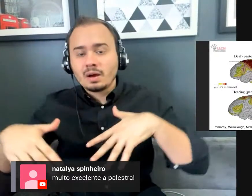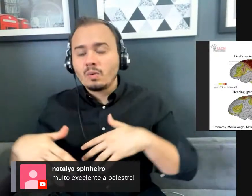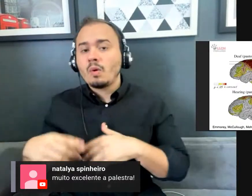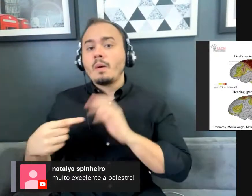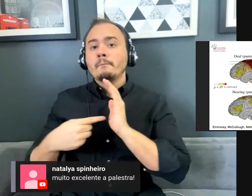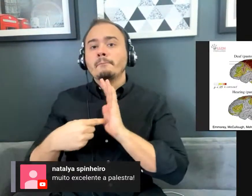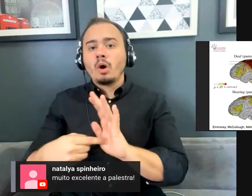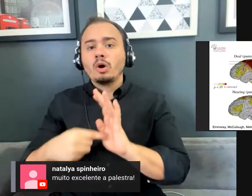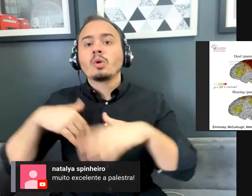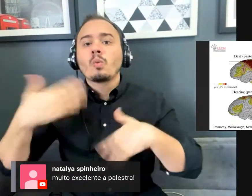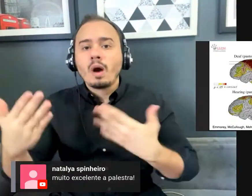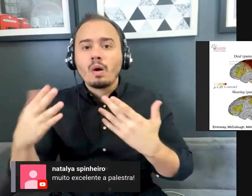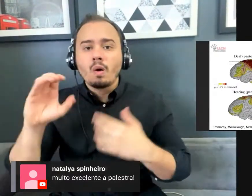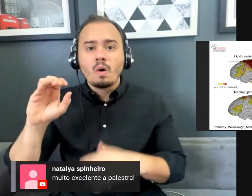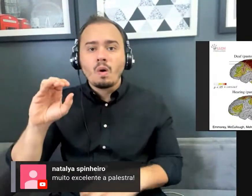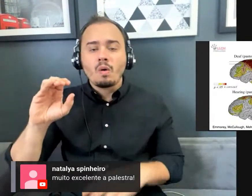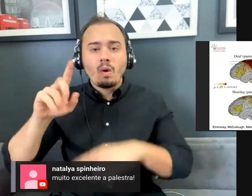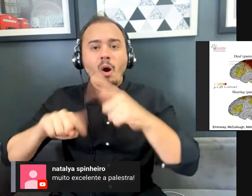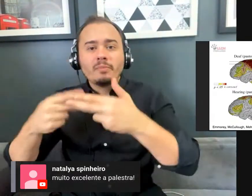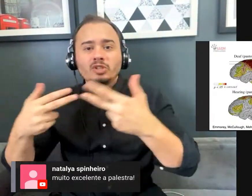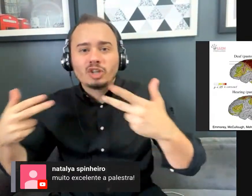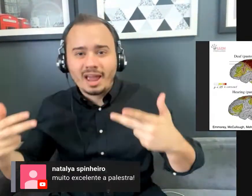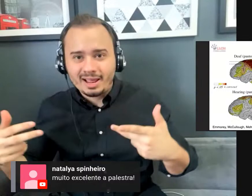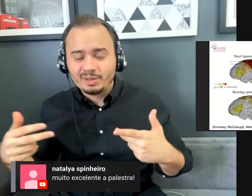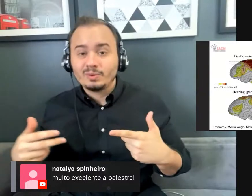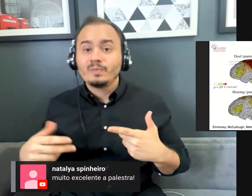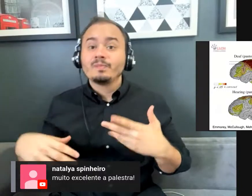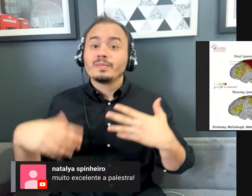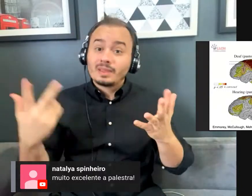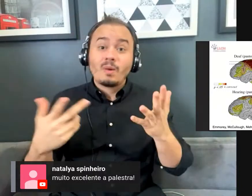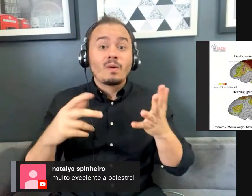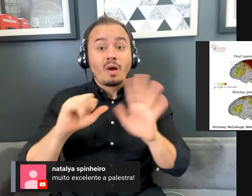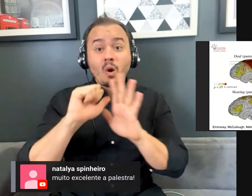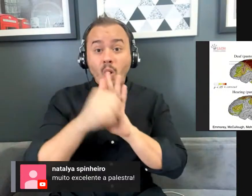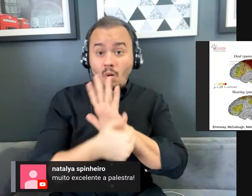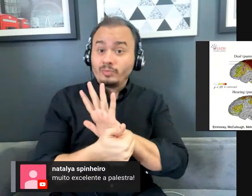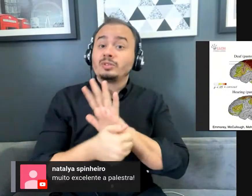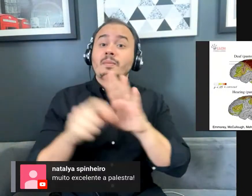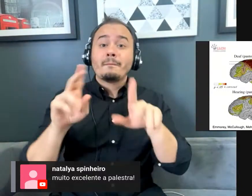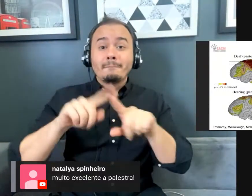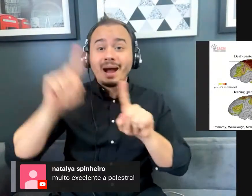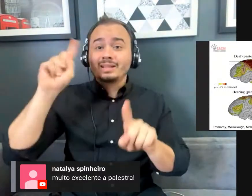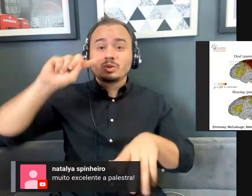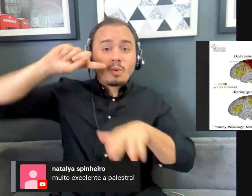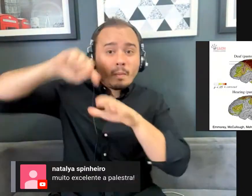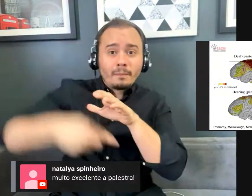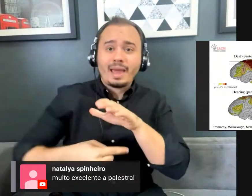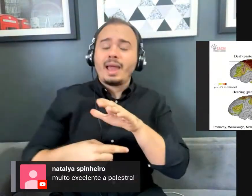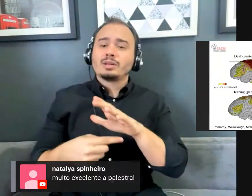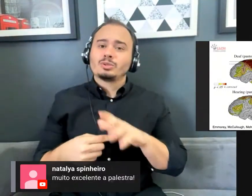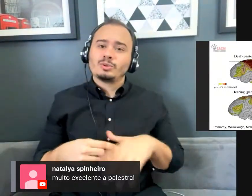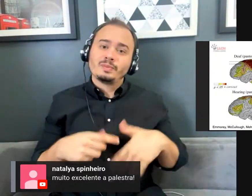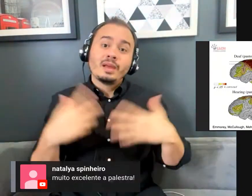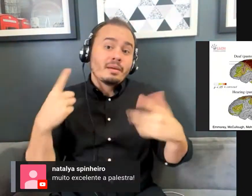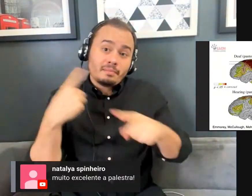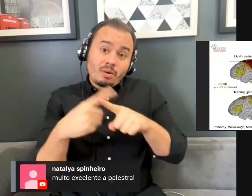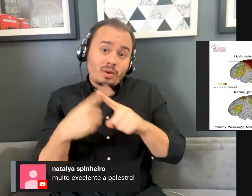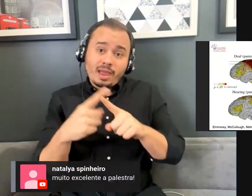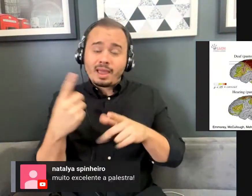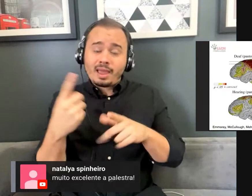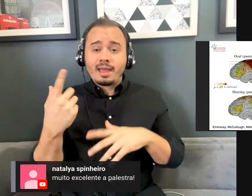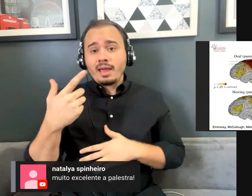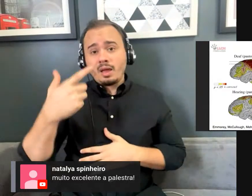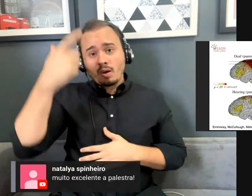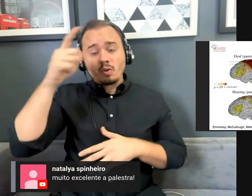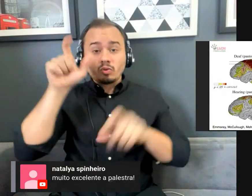pantomime and just had crisper hand shapes, clearer. So this may have to do with just more extensive, calling on more extensive sensory motor activation